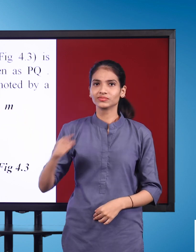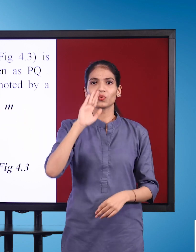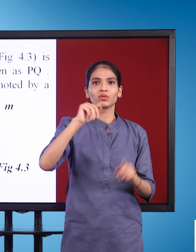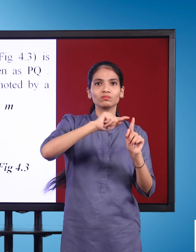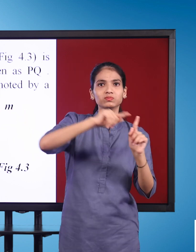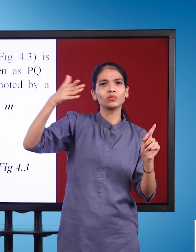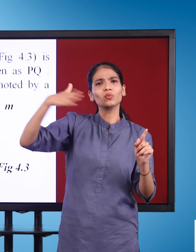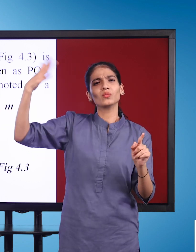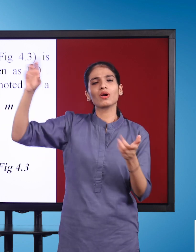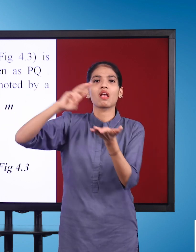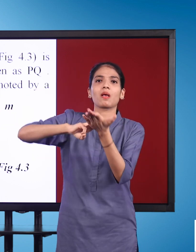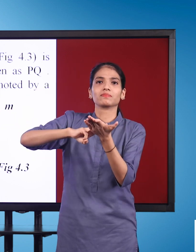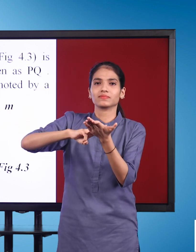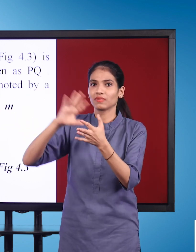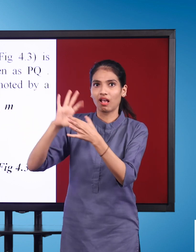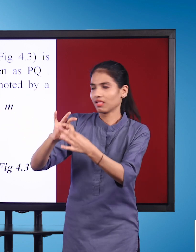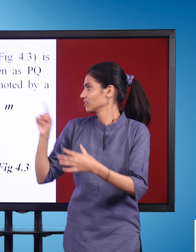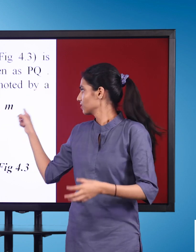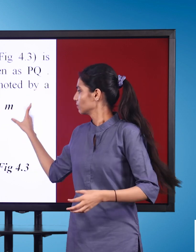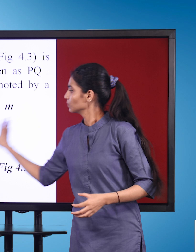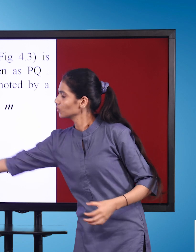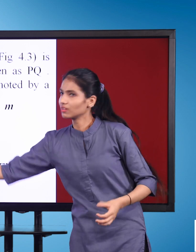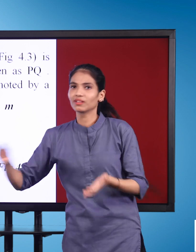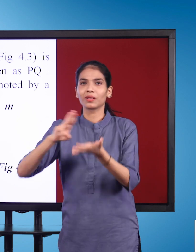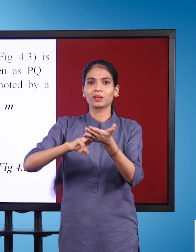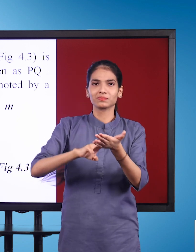Sometimes a line is denoted by a letter like L, M.